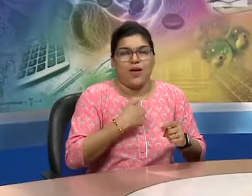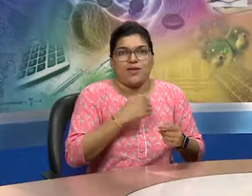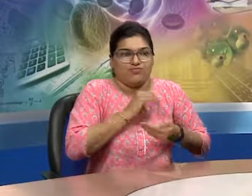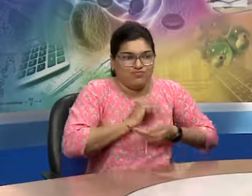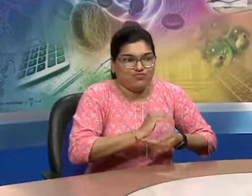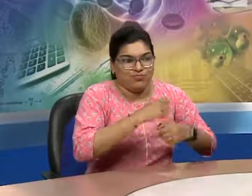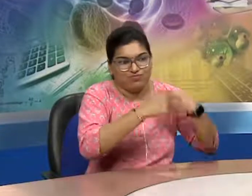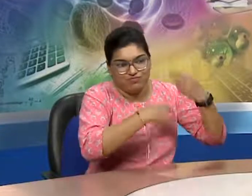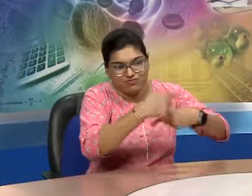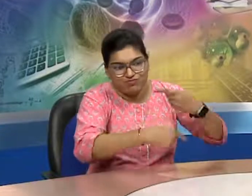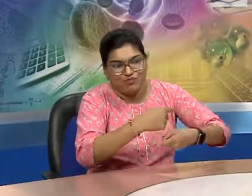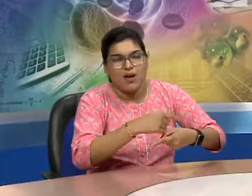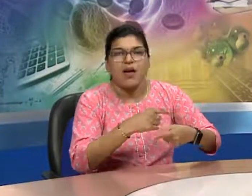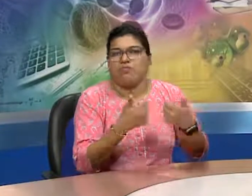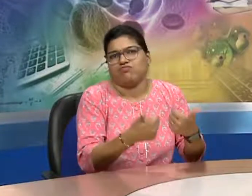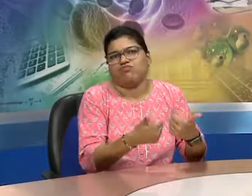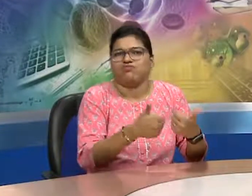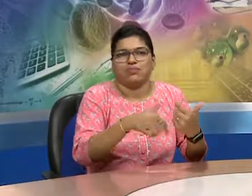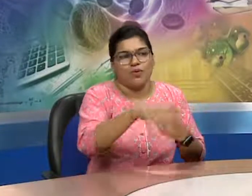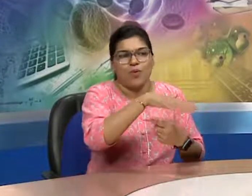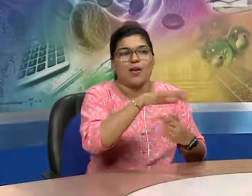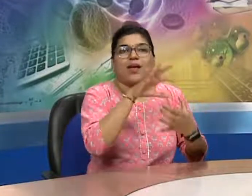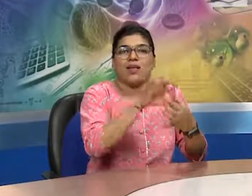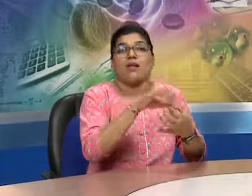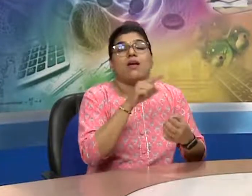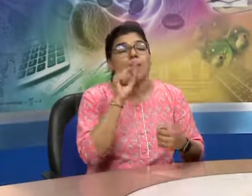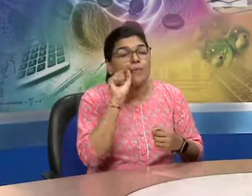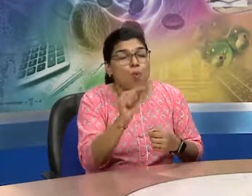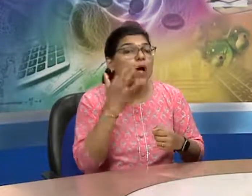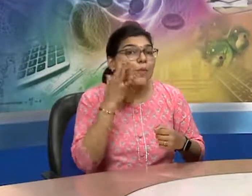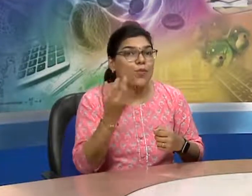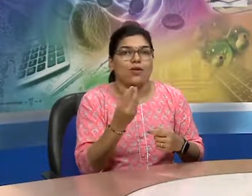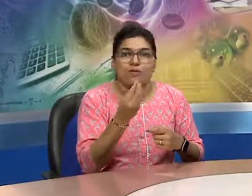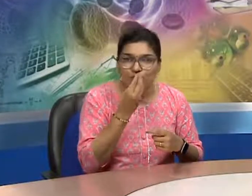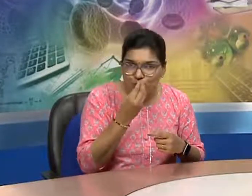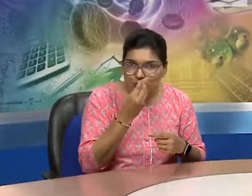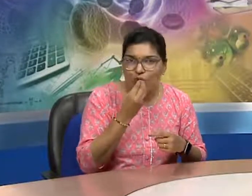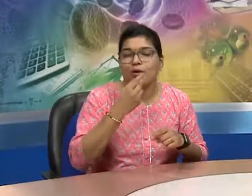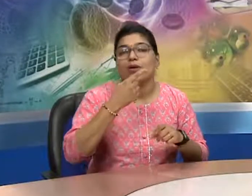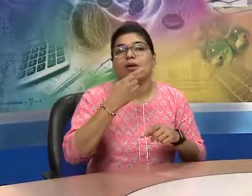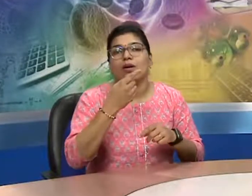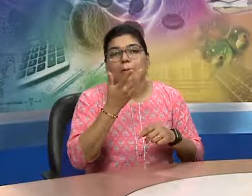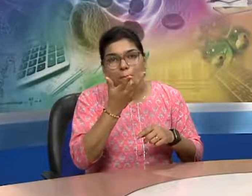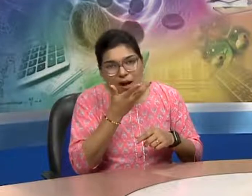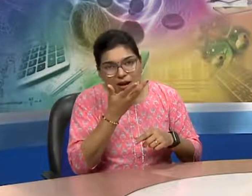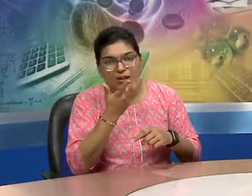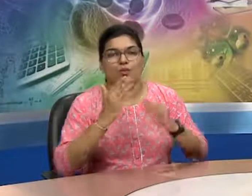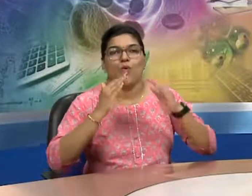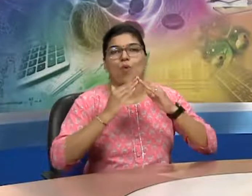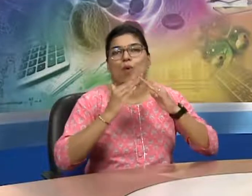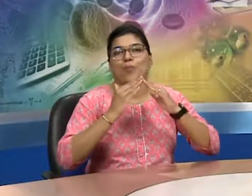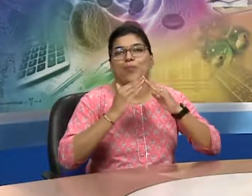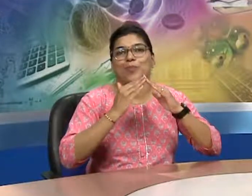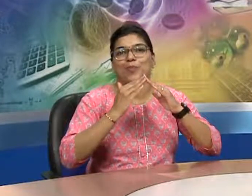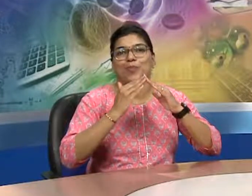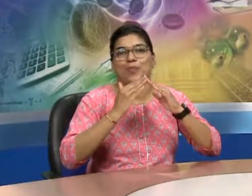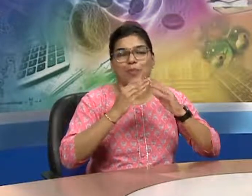then it would be difficult for that organism to survive, because all the basic